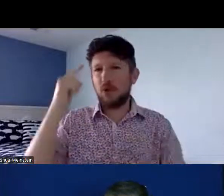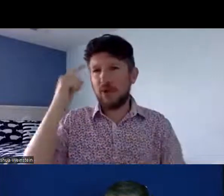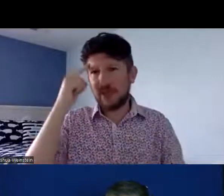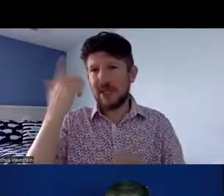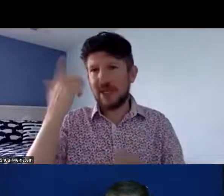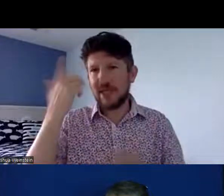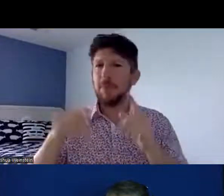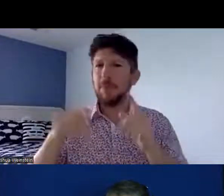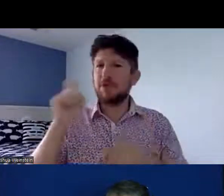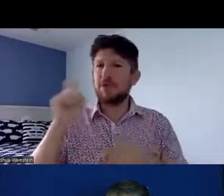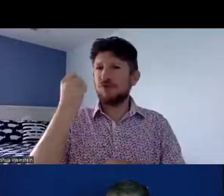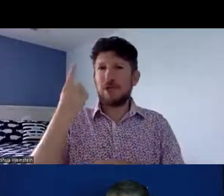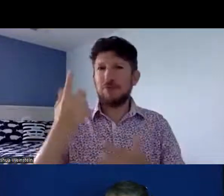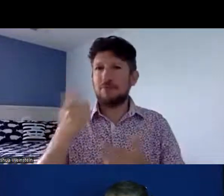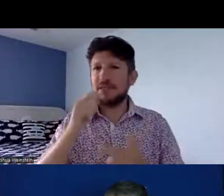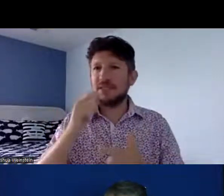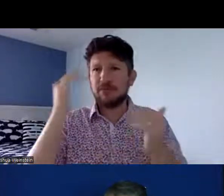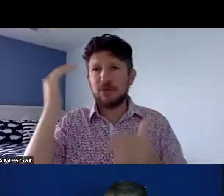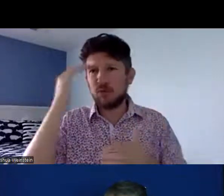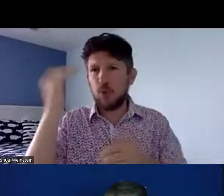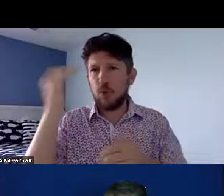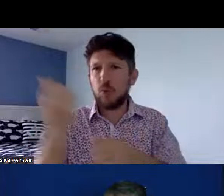So for people in general,